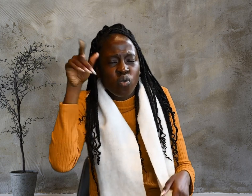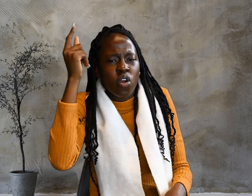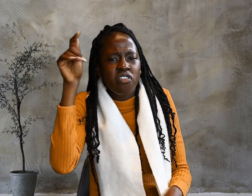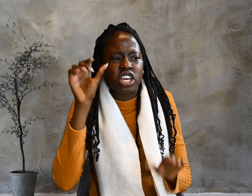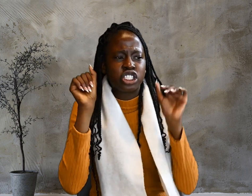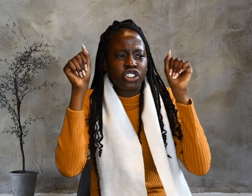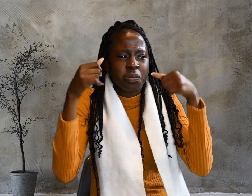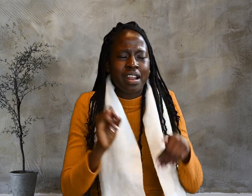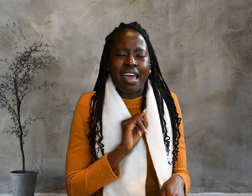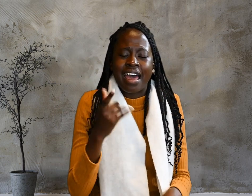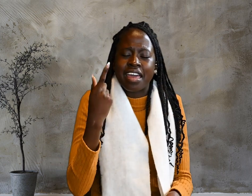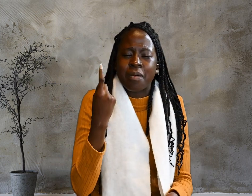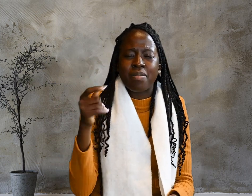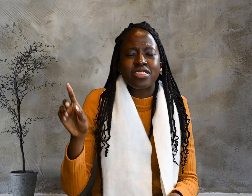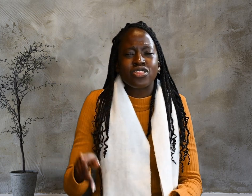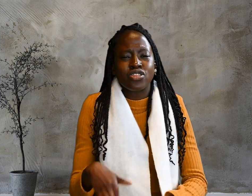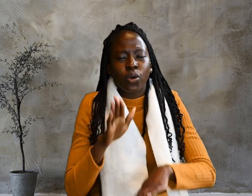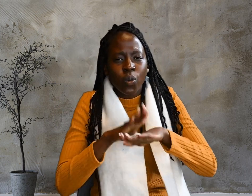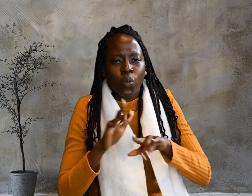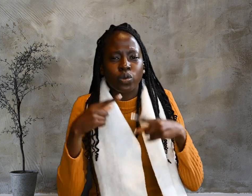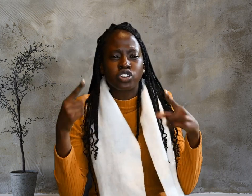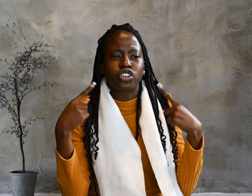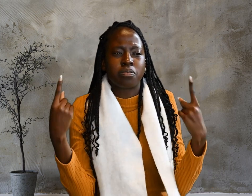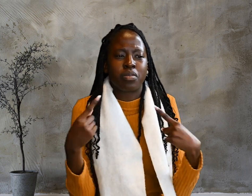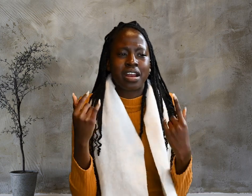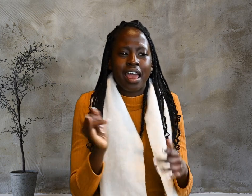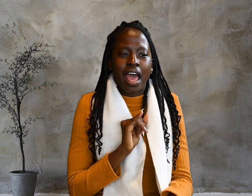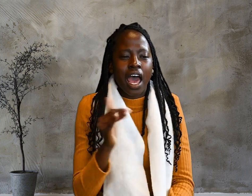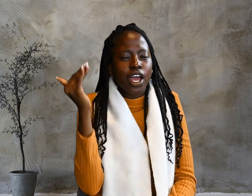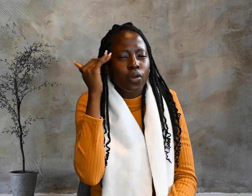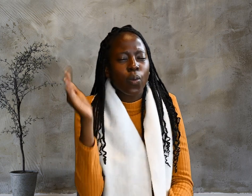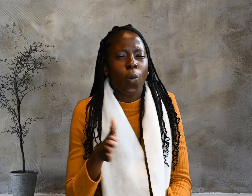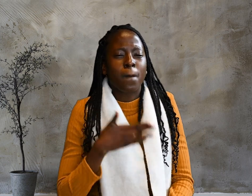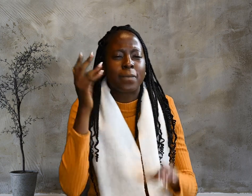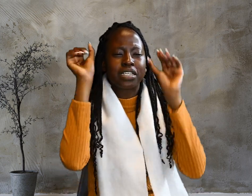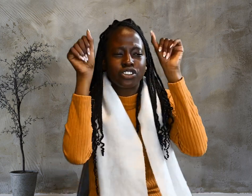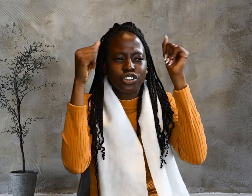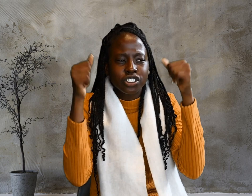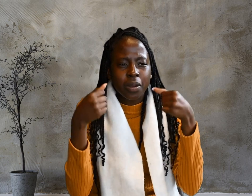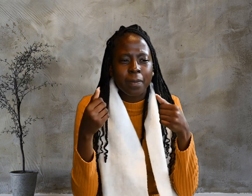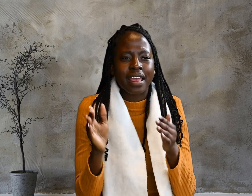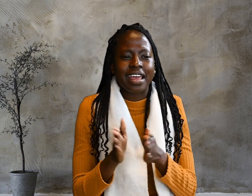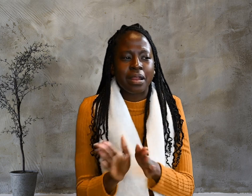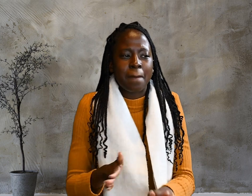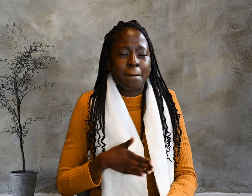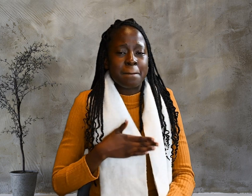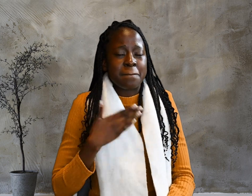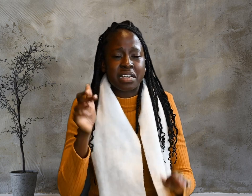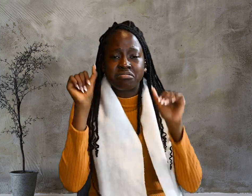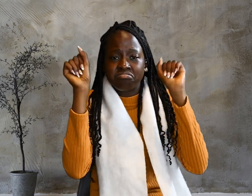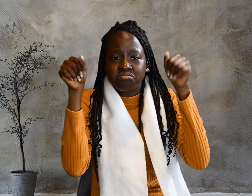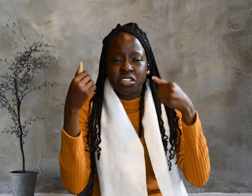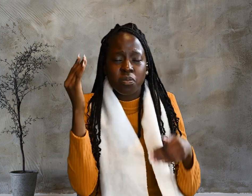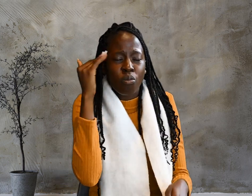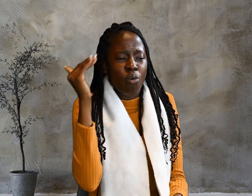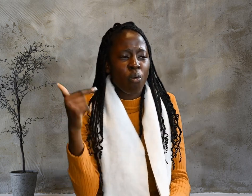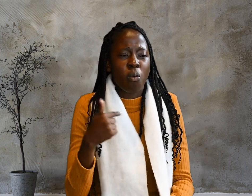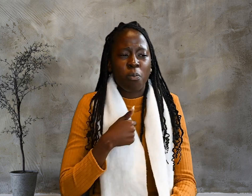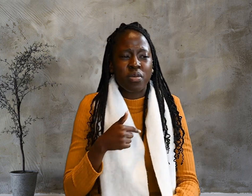I am the good shepherd. I know my sheep, and my sheep know me, just